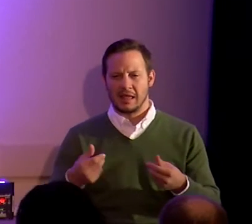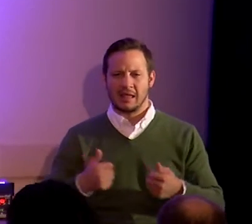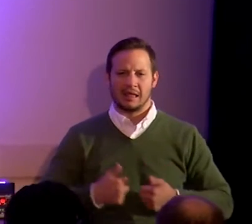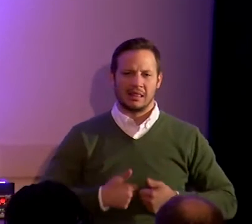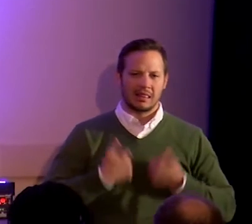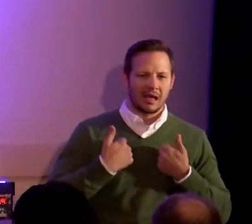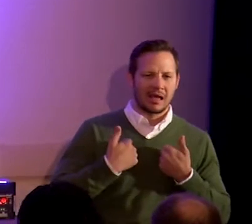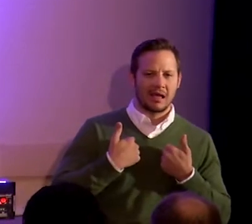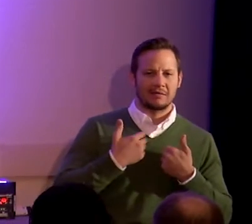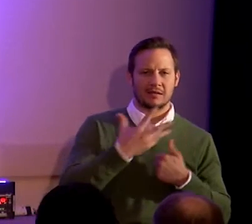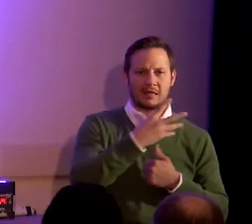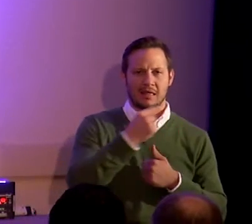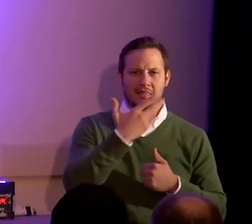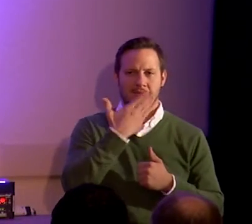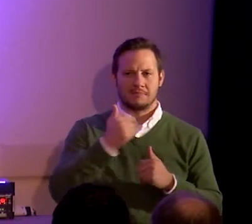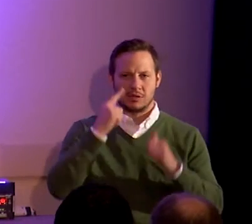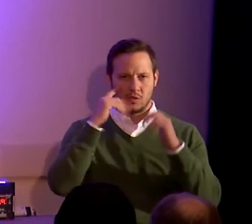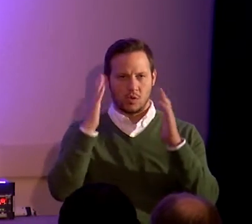best hopes for our future.